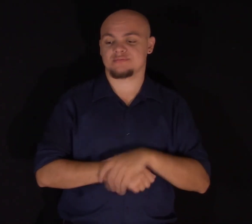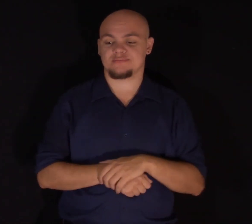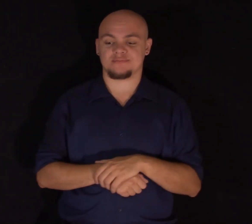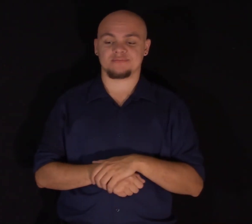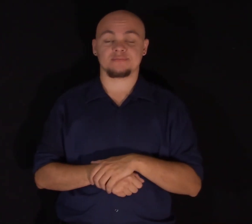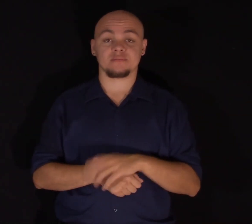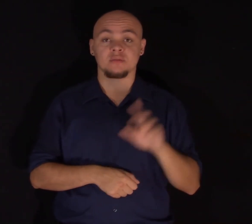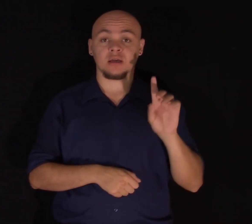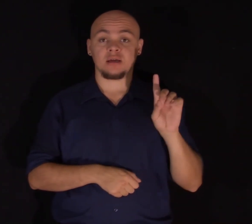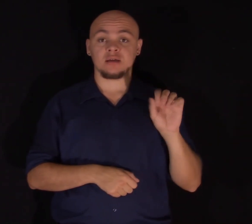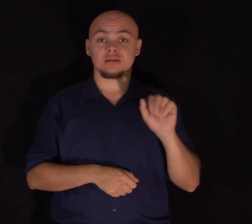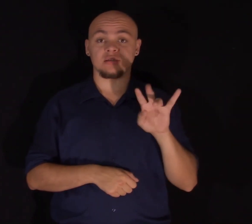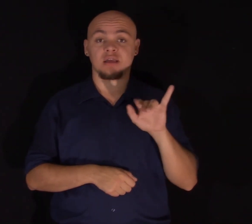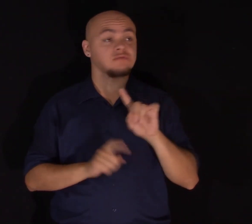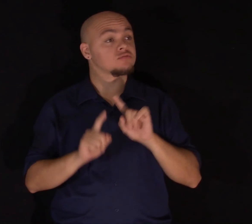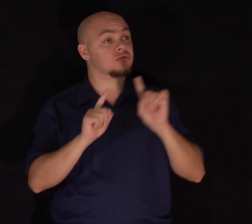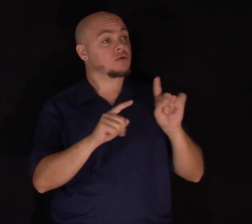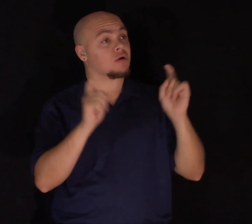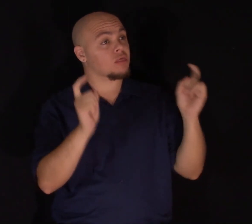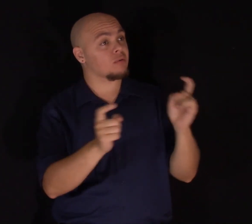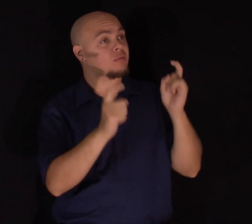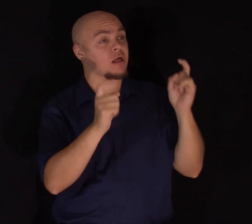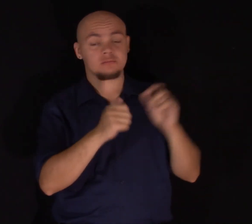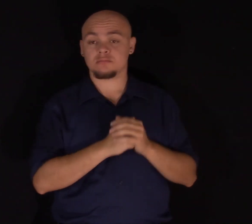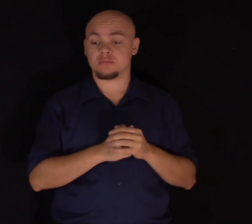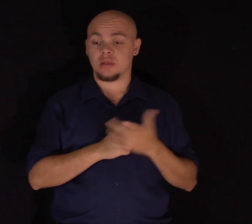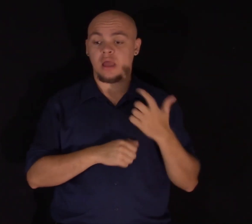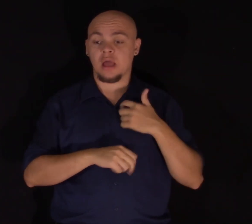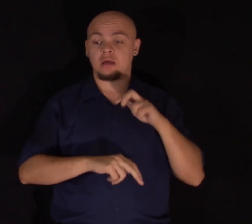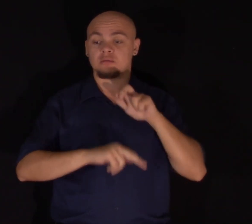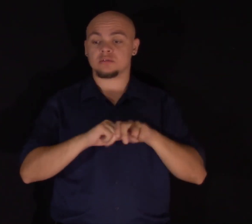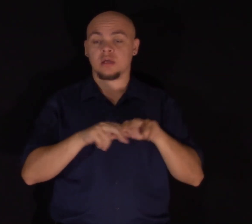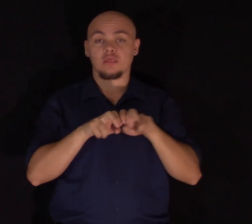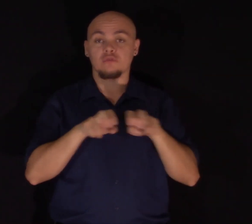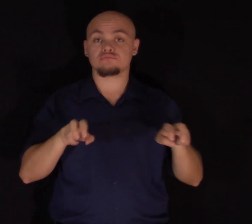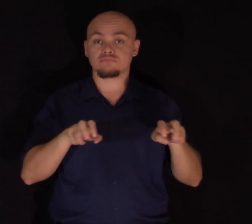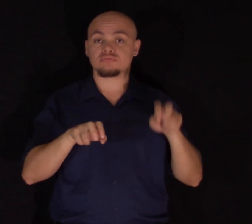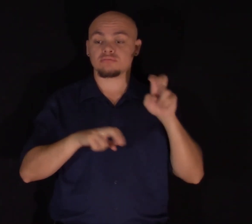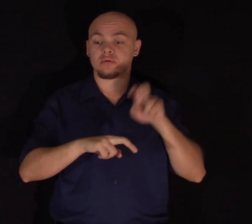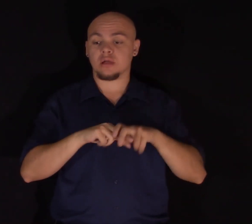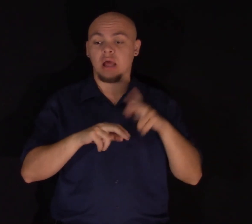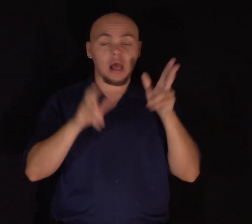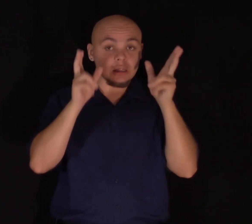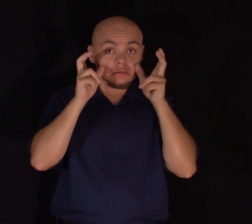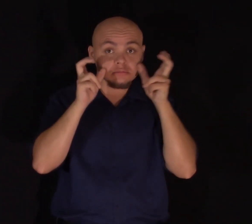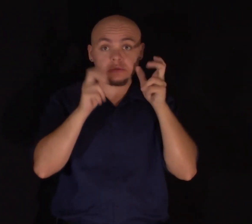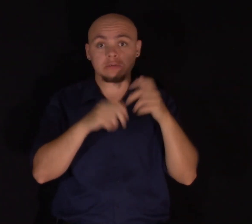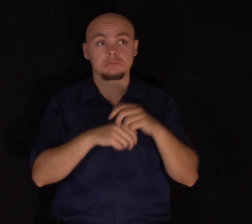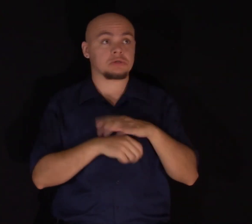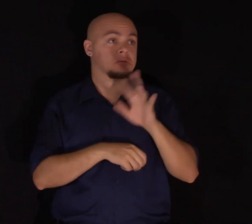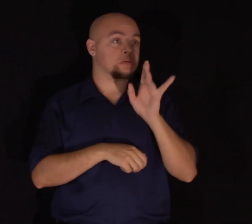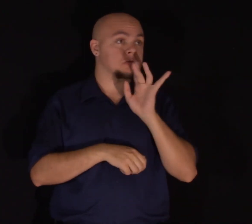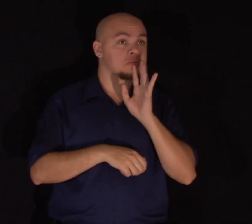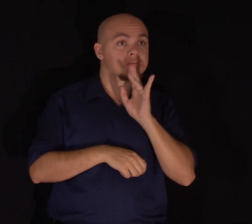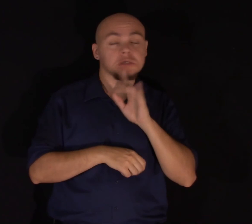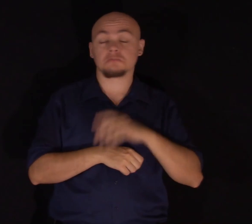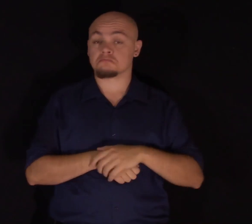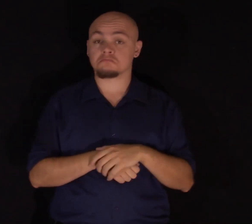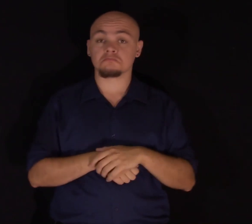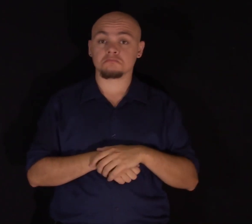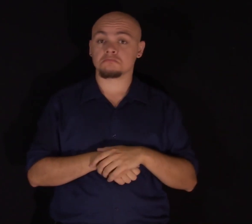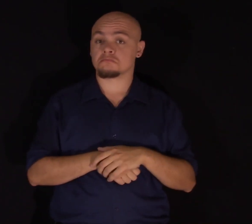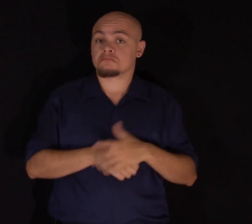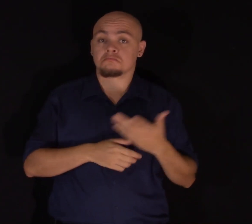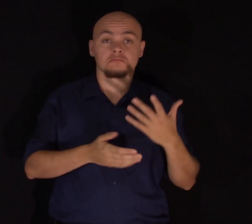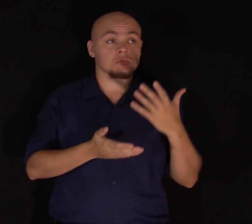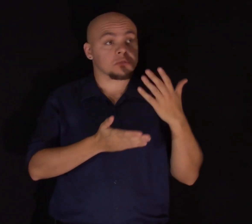And Davis goes to their rallies. I sat on the front row and listened to each Klansman speak. Some things I